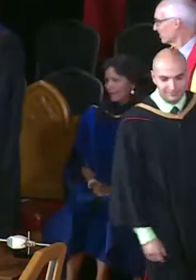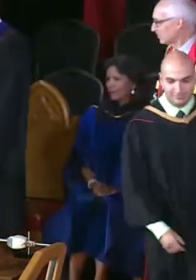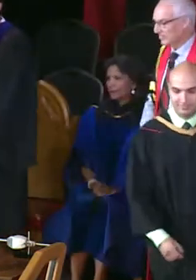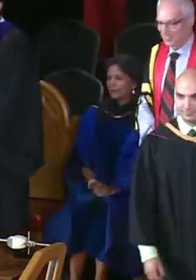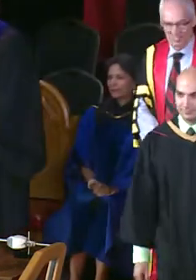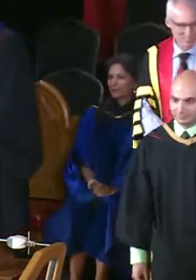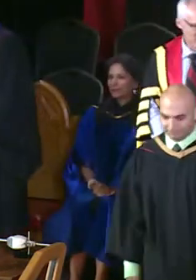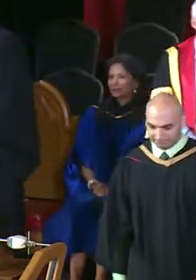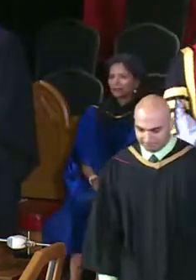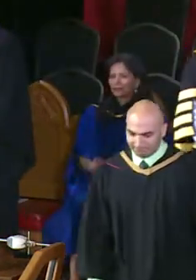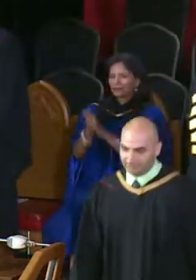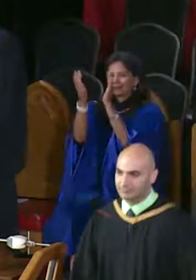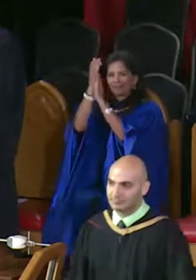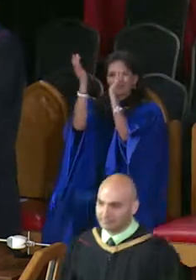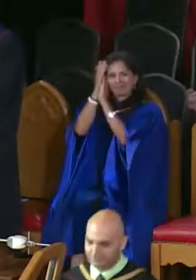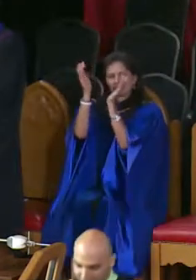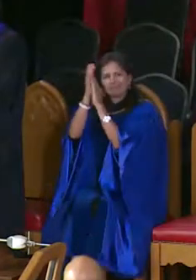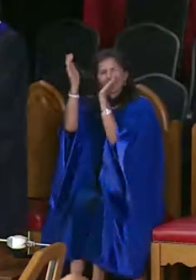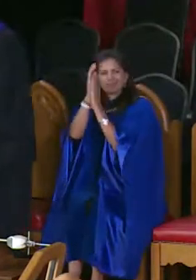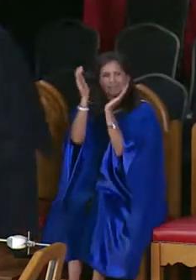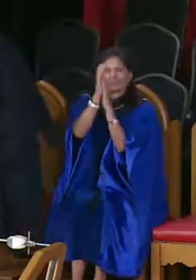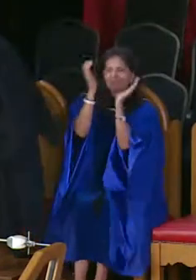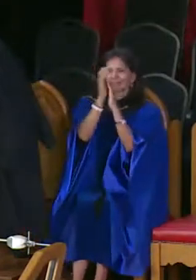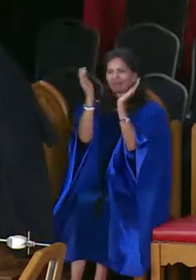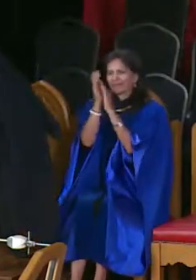Let's give a hand for all the graduates once again.